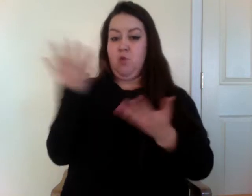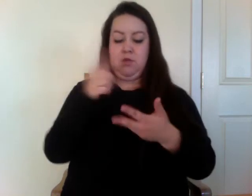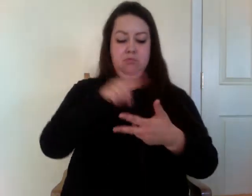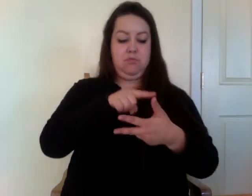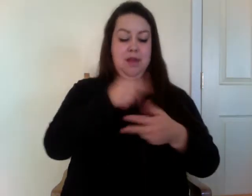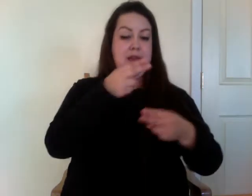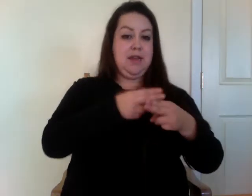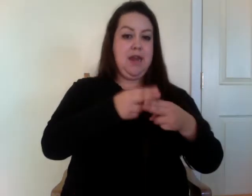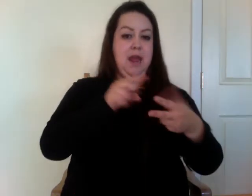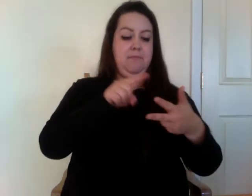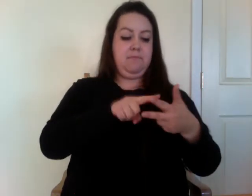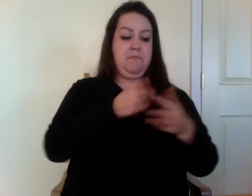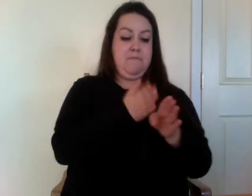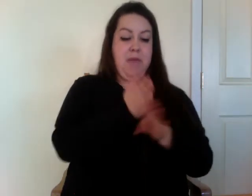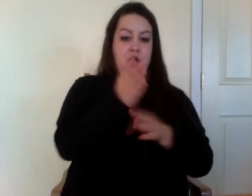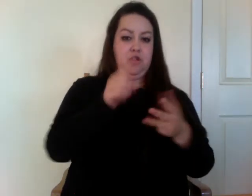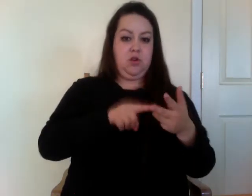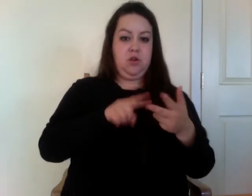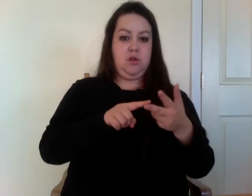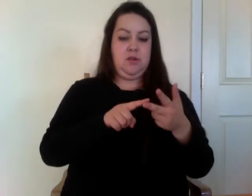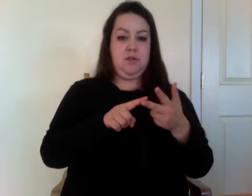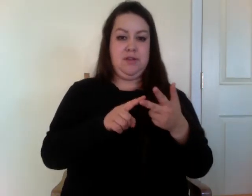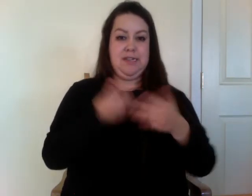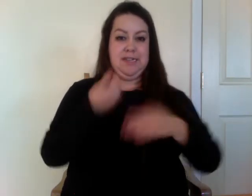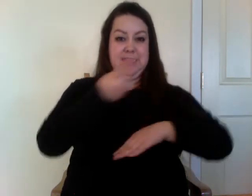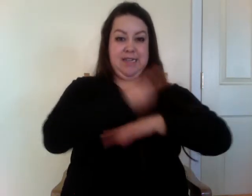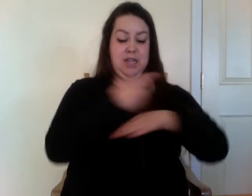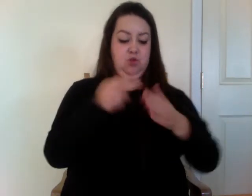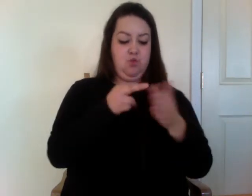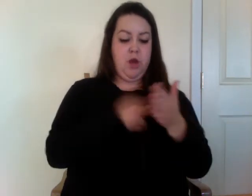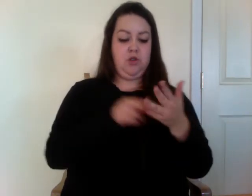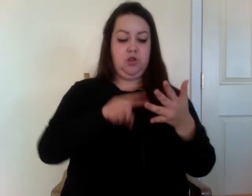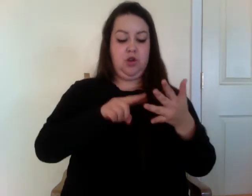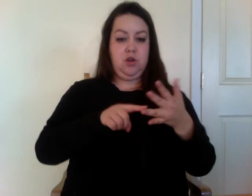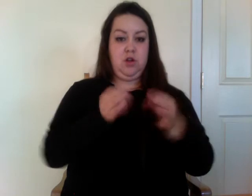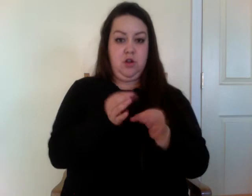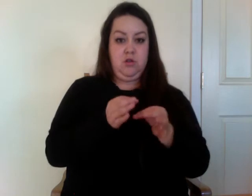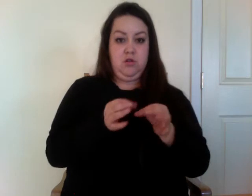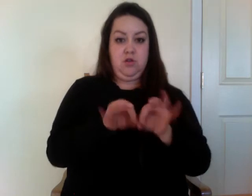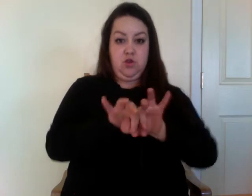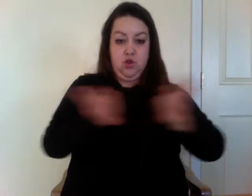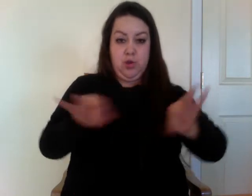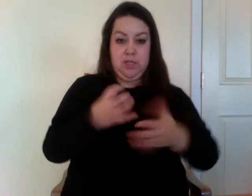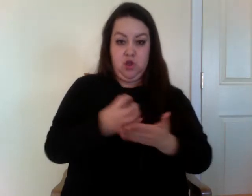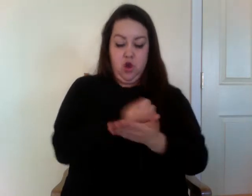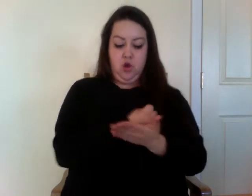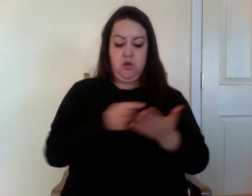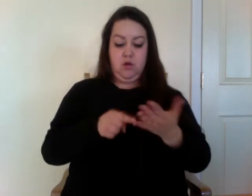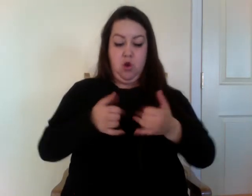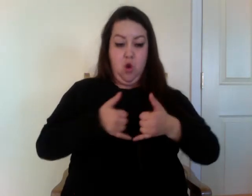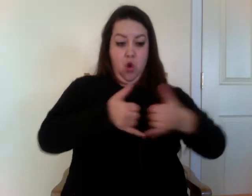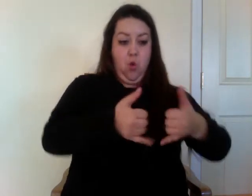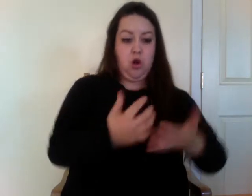of attendance, enrollment status, degrees earned, awards received, and previous institutions attended.